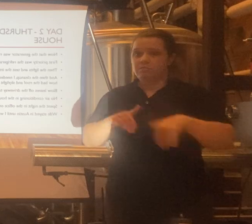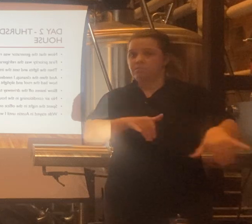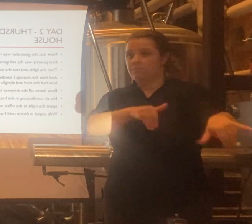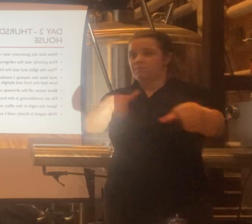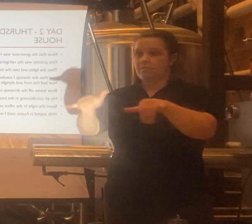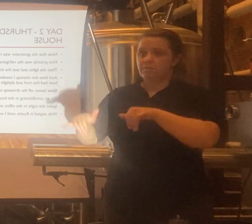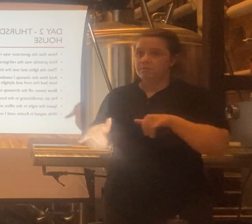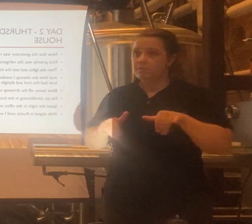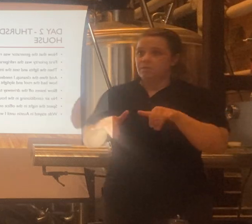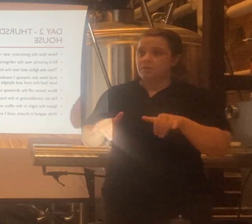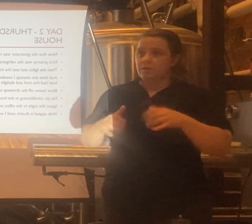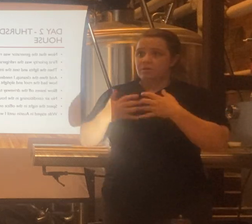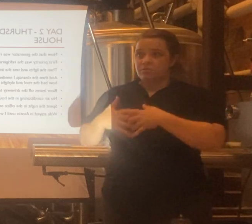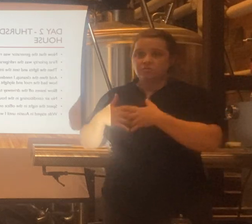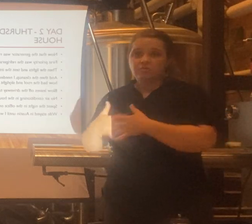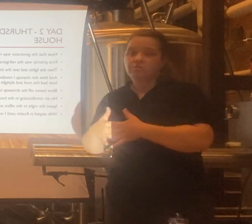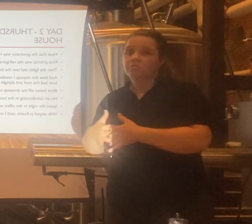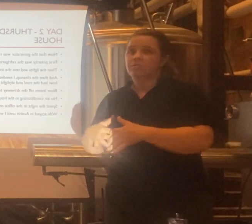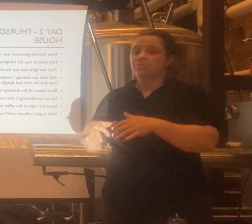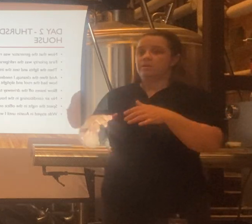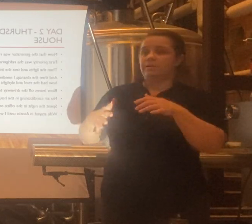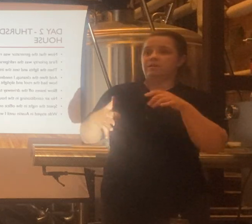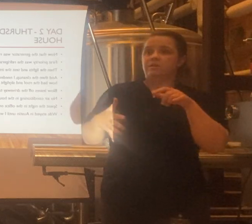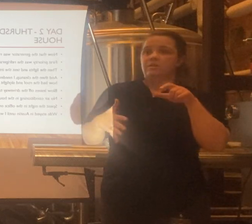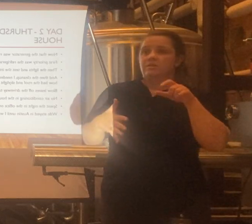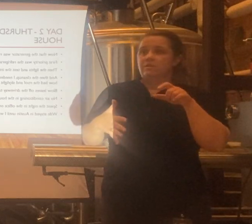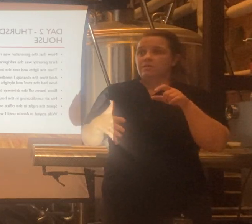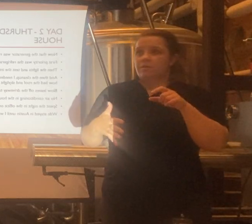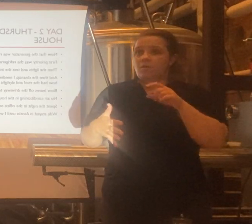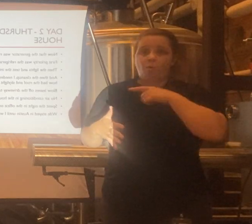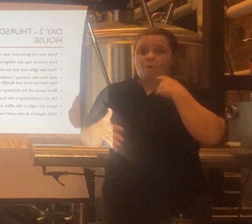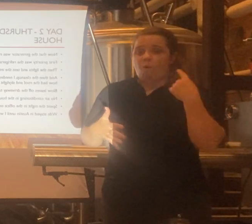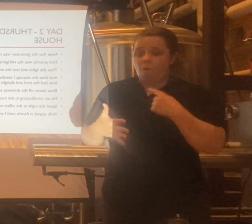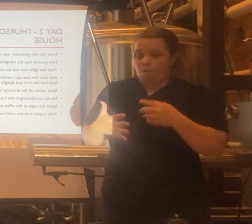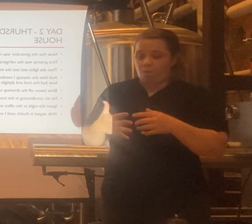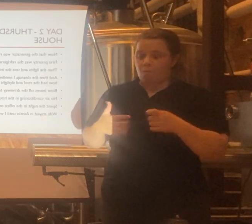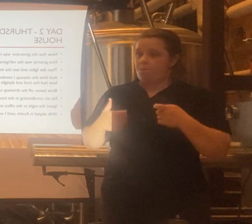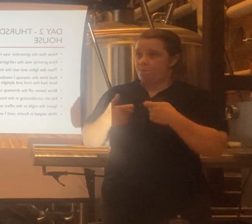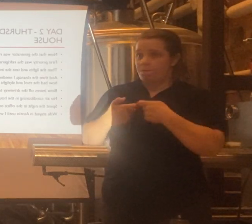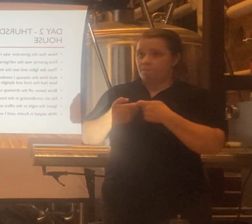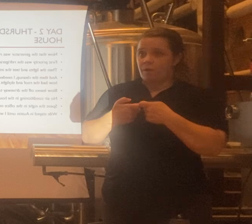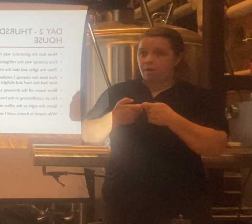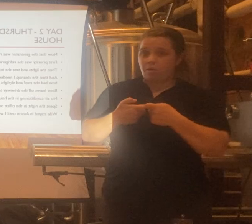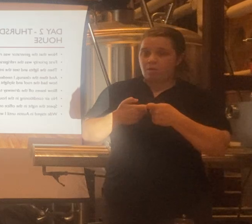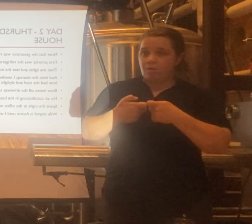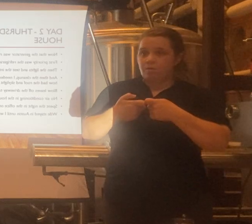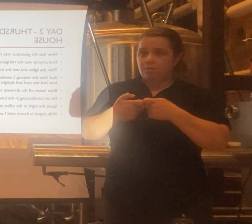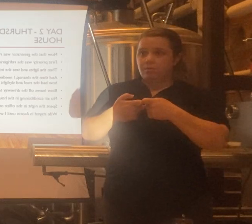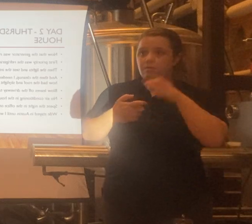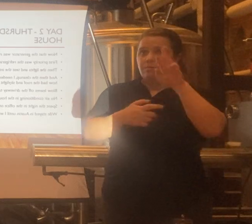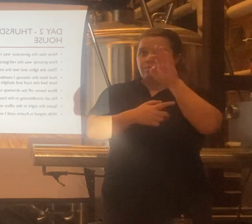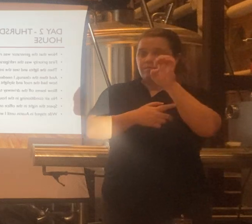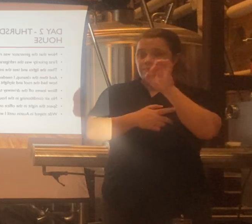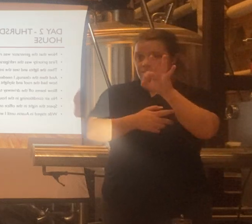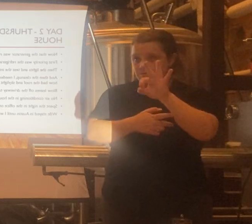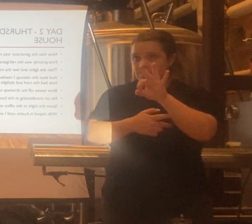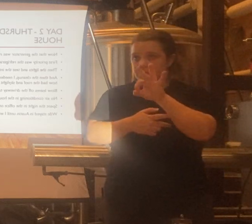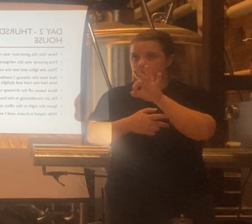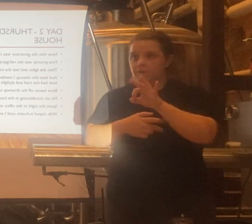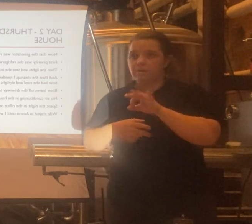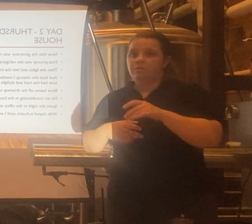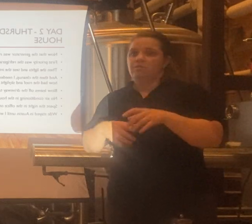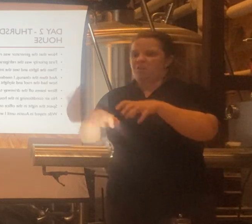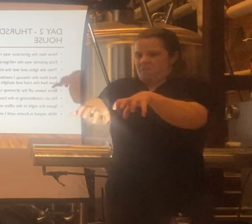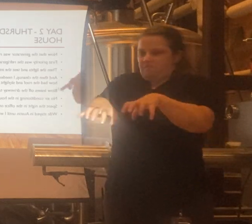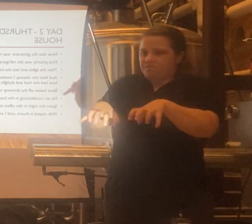and freezers. They didn't have whole house solutions. And of course, you start turning on the lights, check the internet so you can start watching